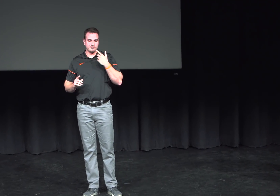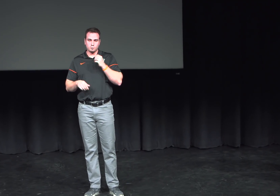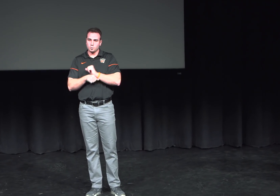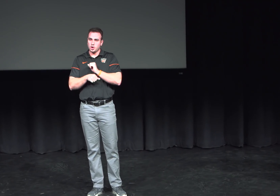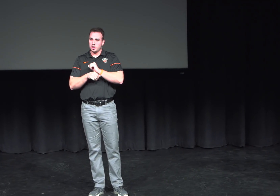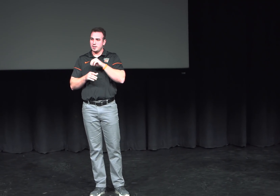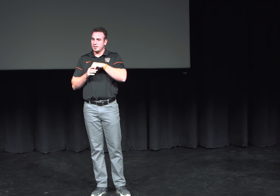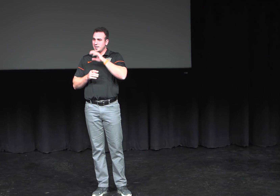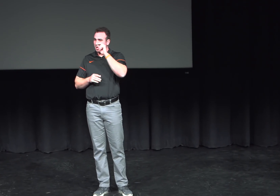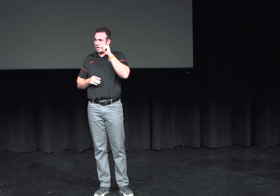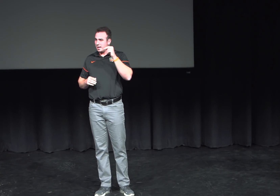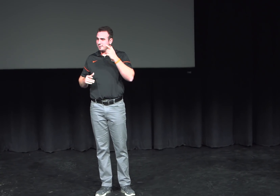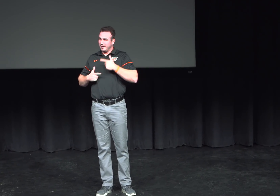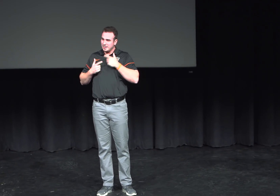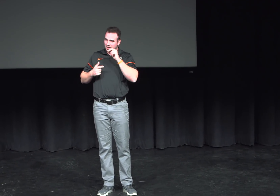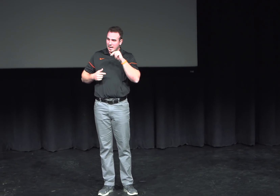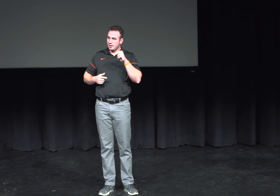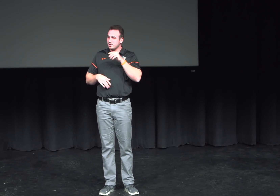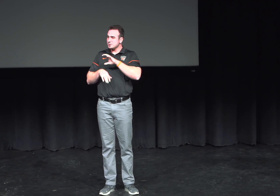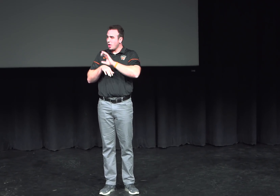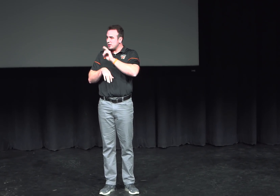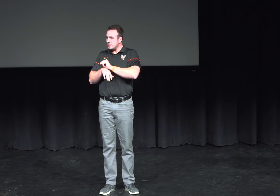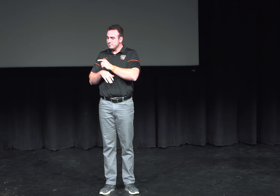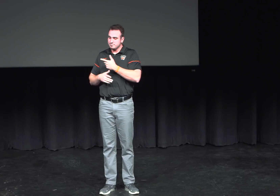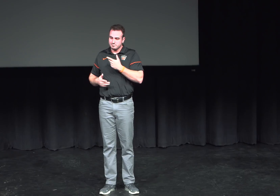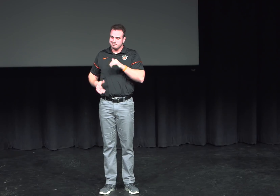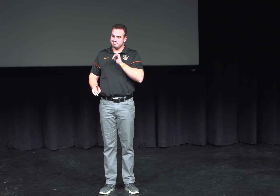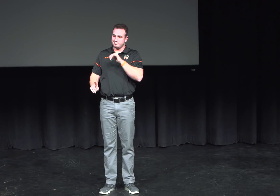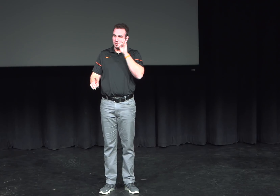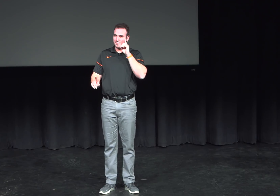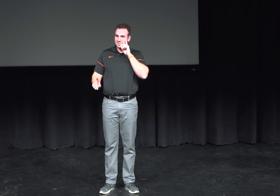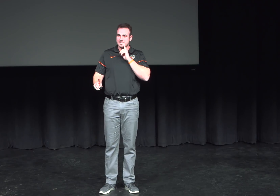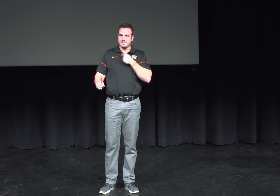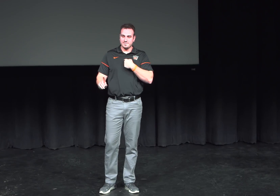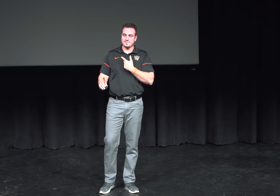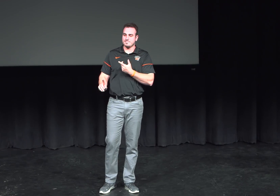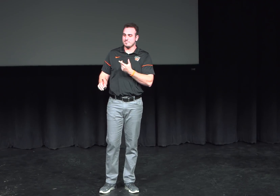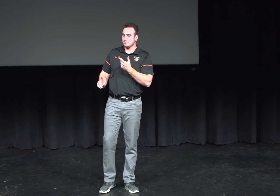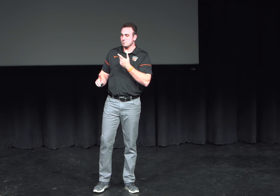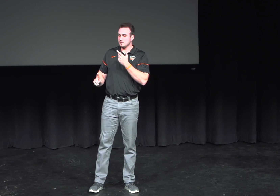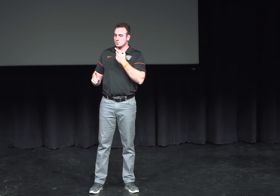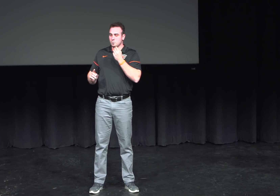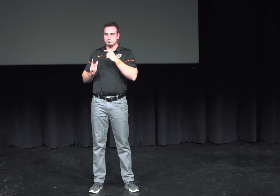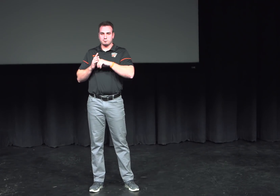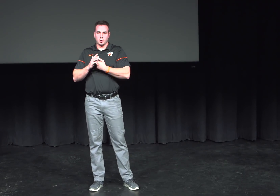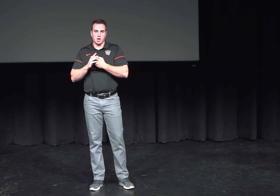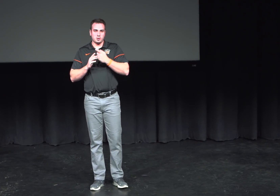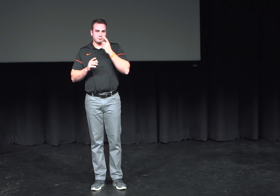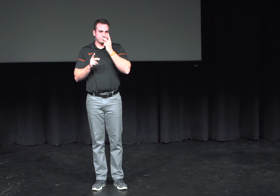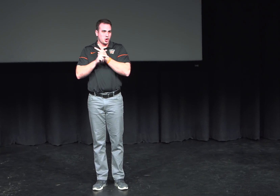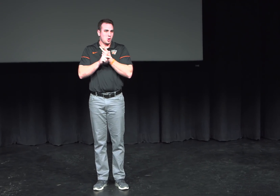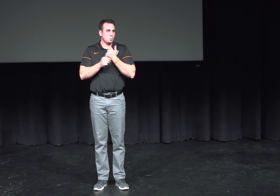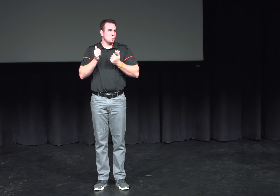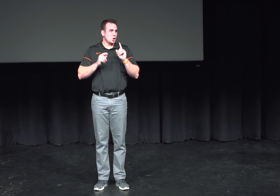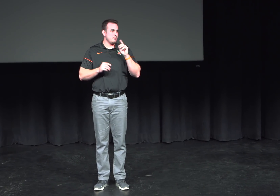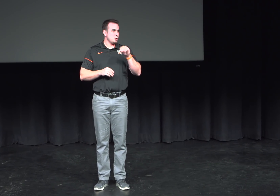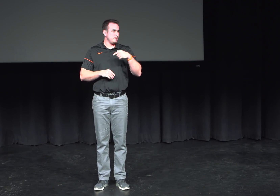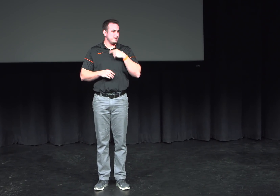When my parents found out that I was deaf, we were in Connecticut. My parents tried to figure out the best school to put me in, how to raise me, that the best they